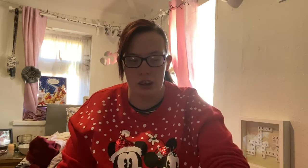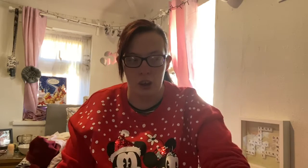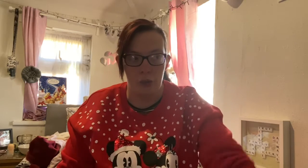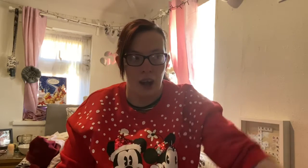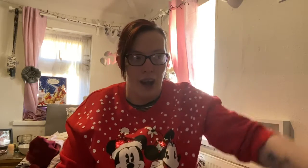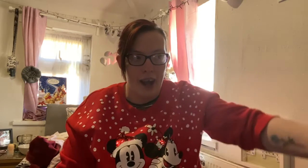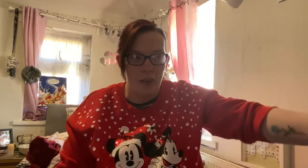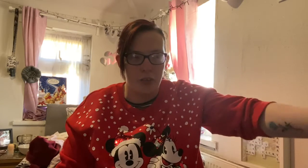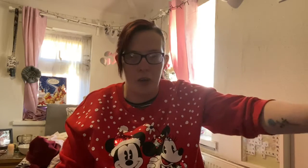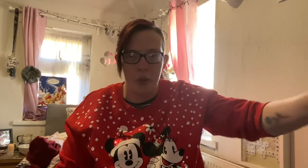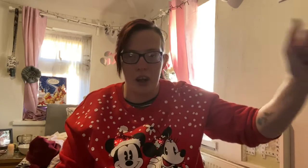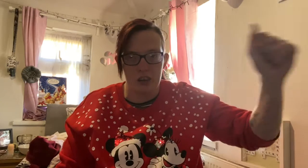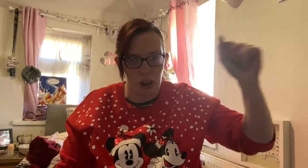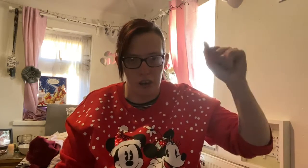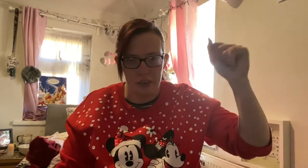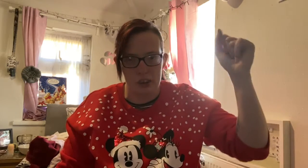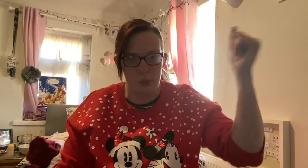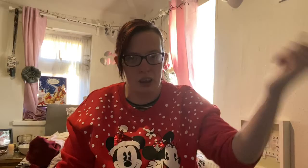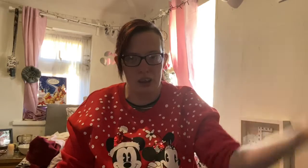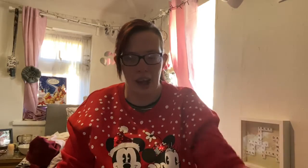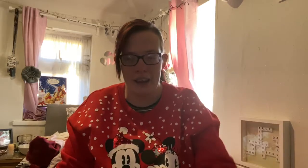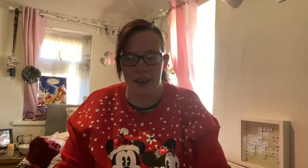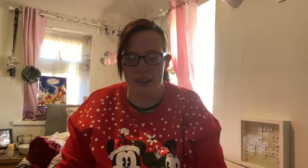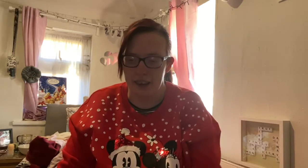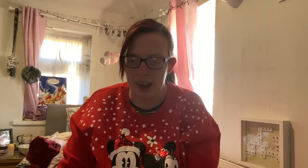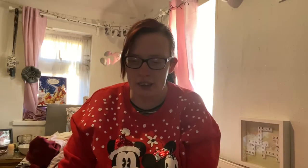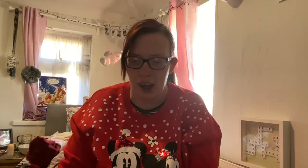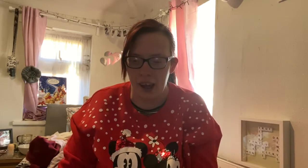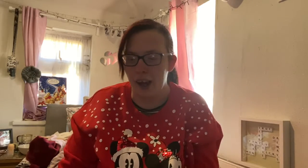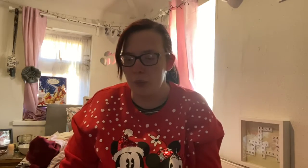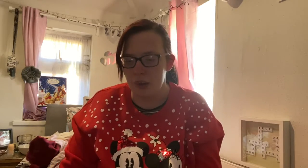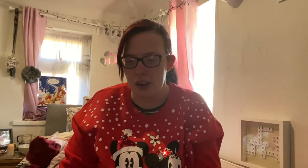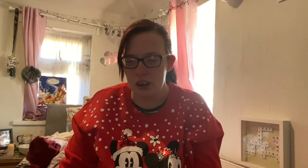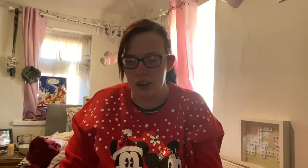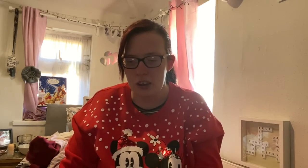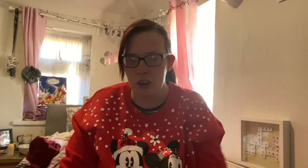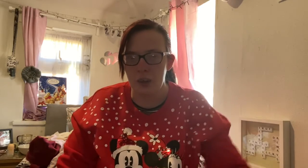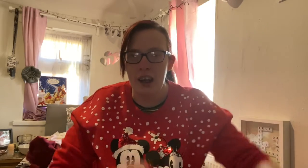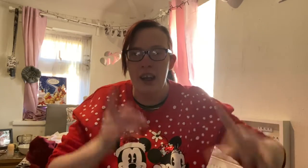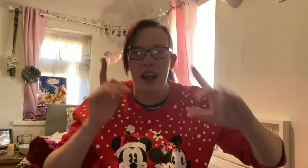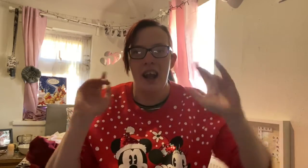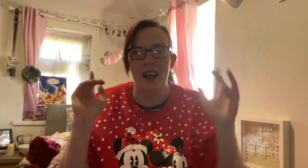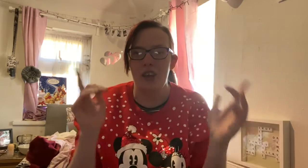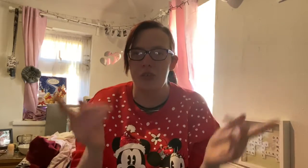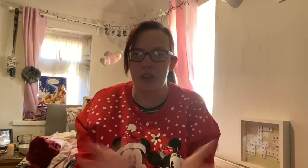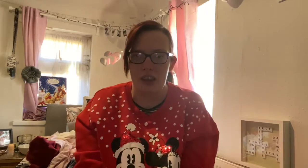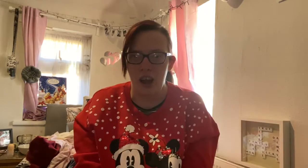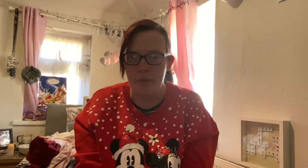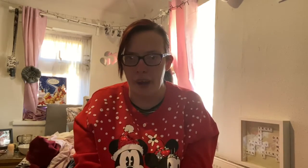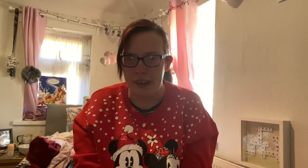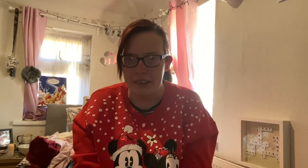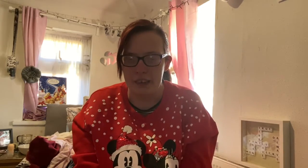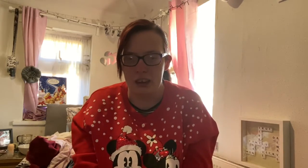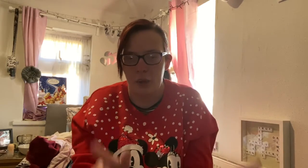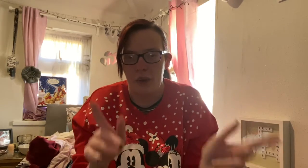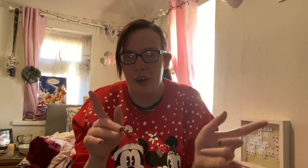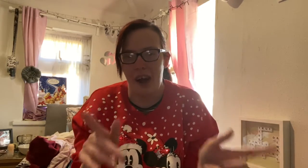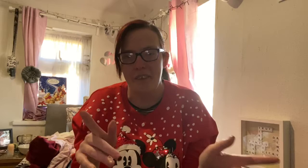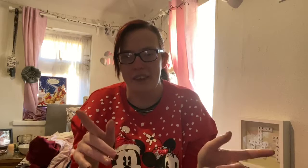called A Fabulous Christmas. And yes, I have been listening to it. It's freaking amazing. So if you haven't done